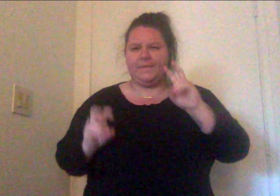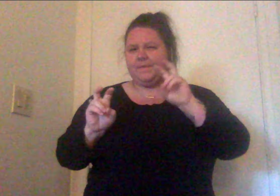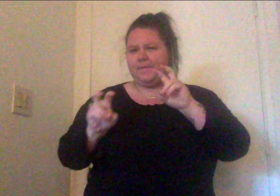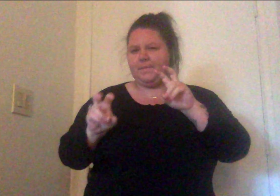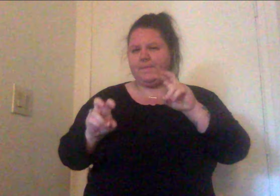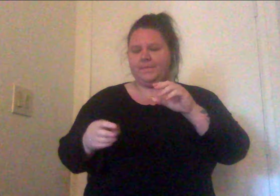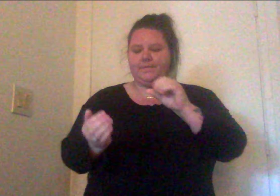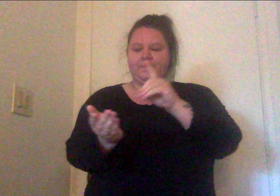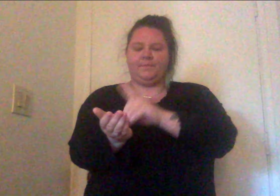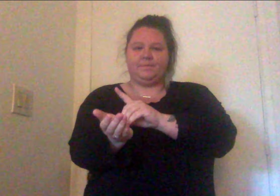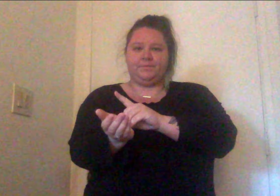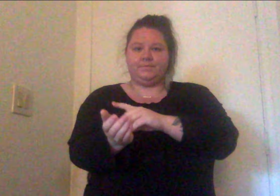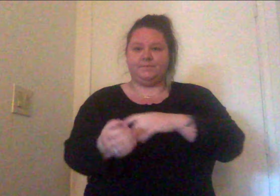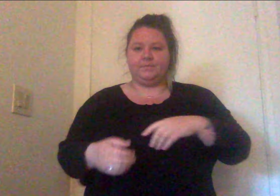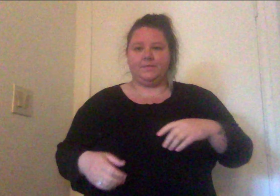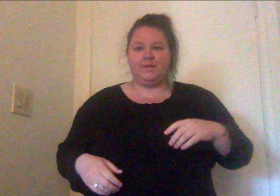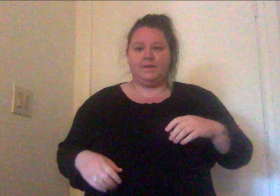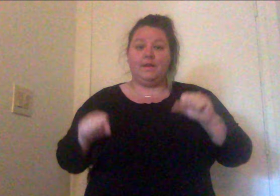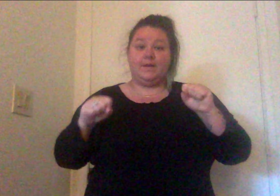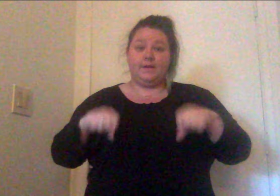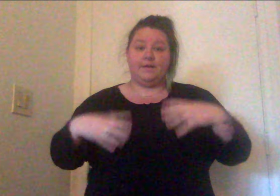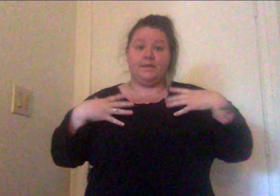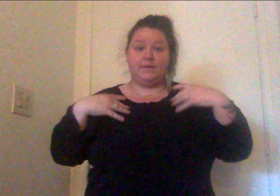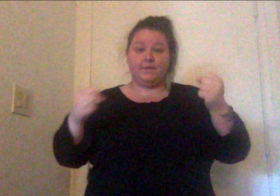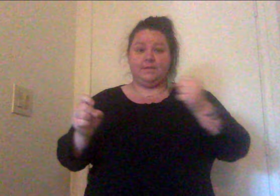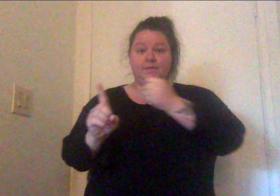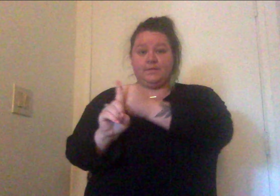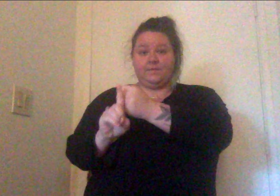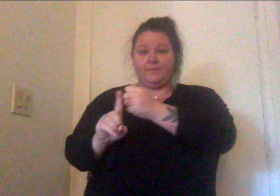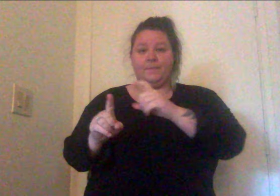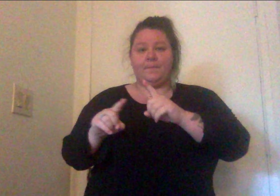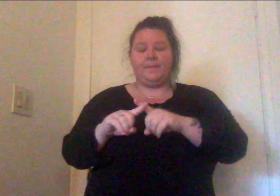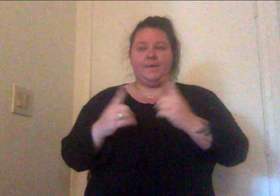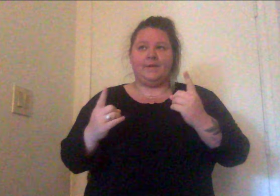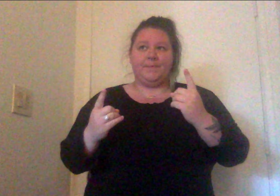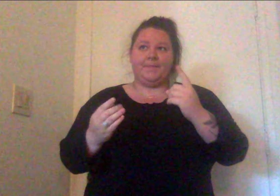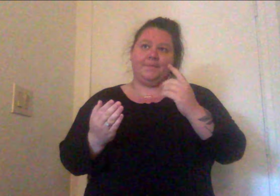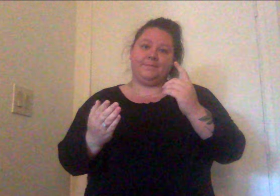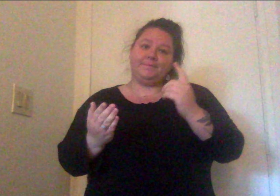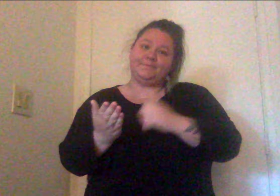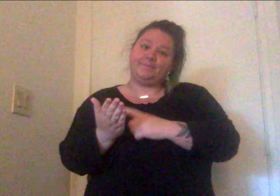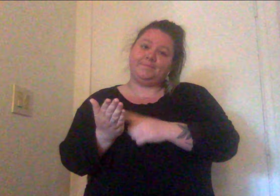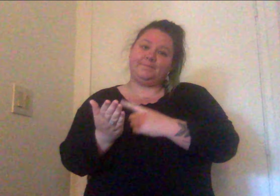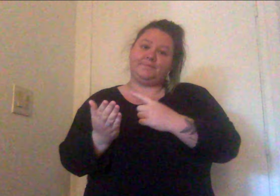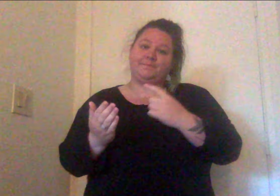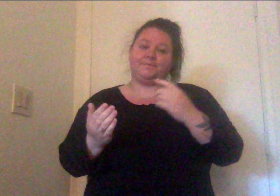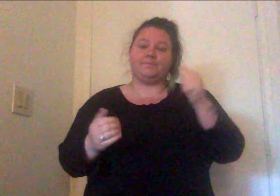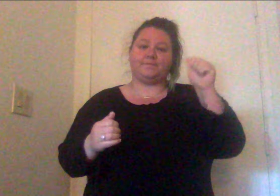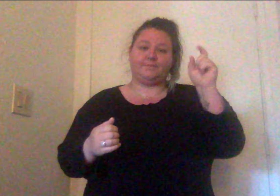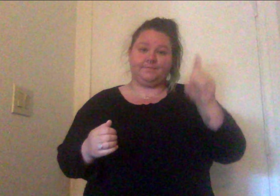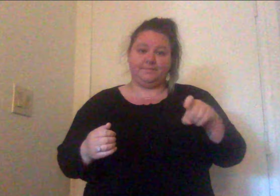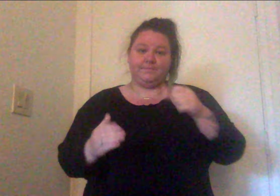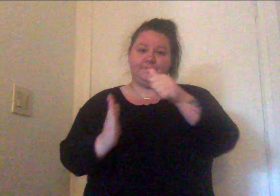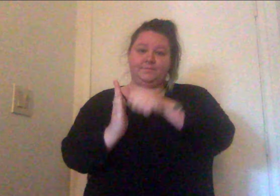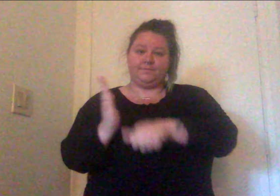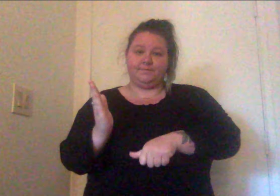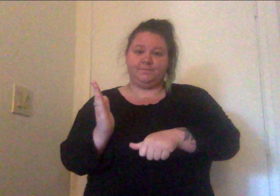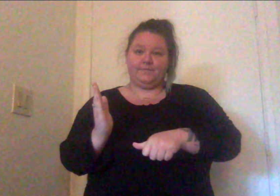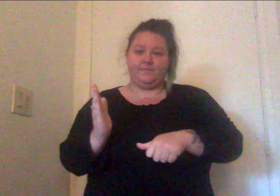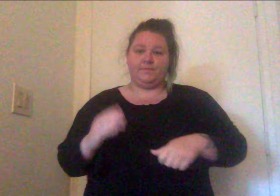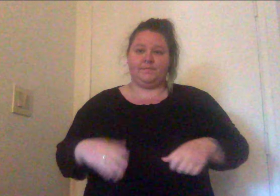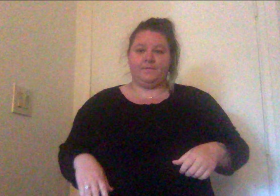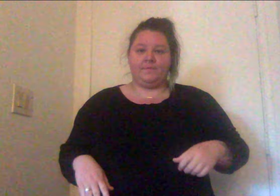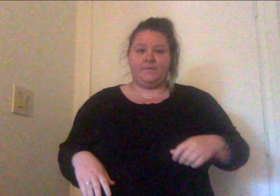heal themselves, but some do require some surgical procedures to fix. There are some things you can do at home or